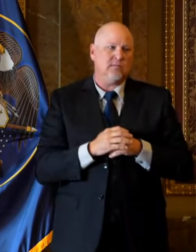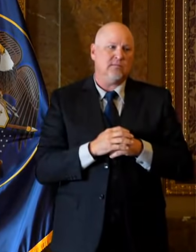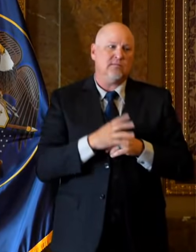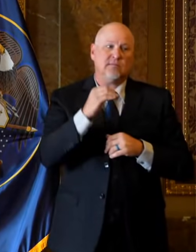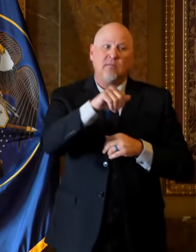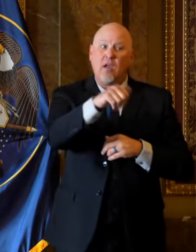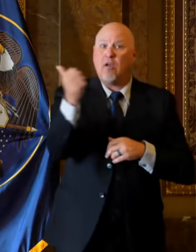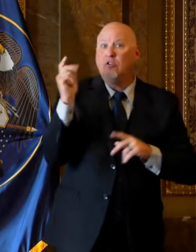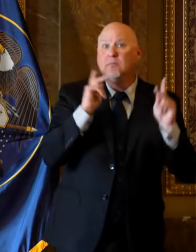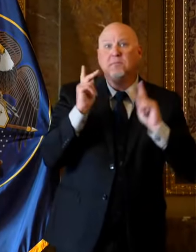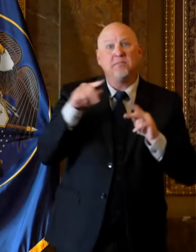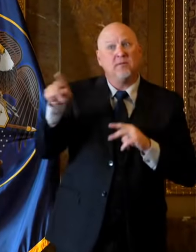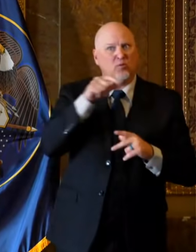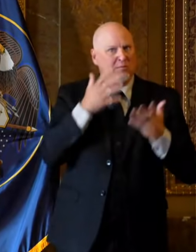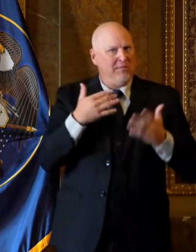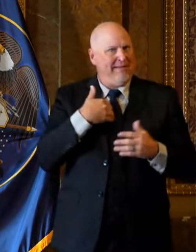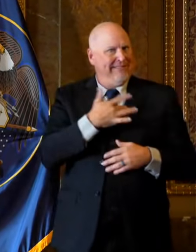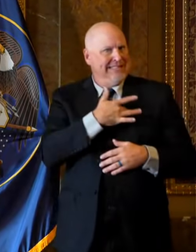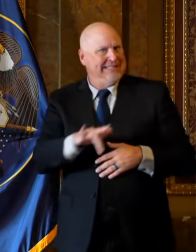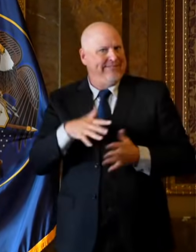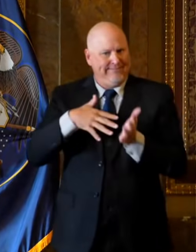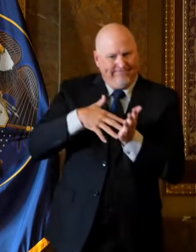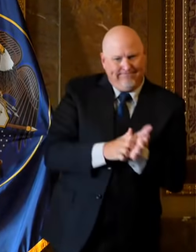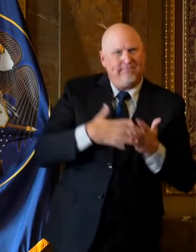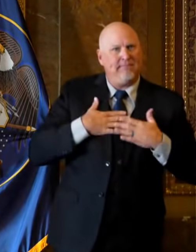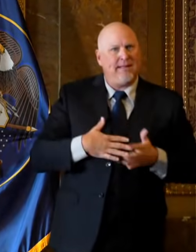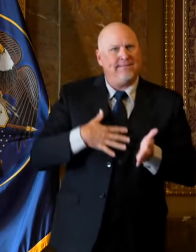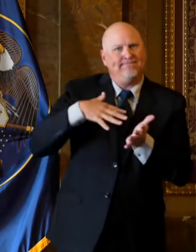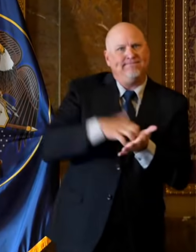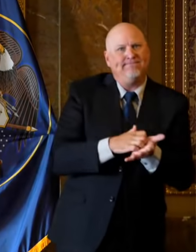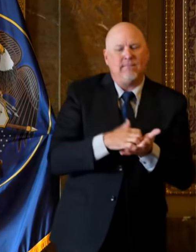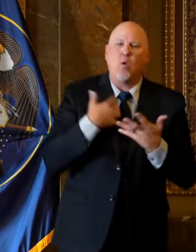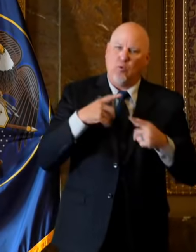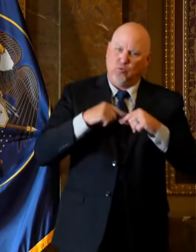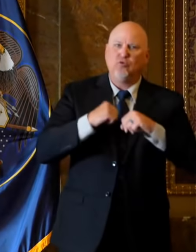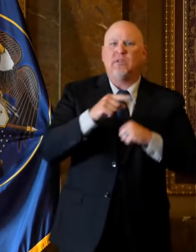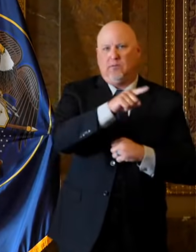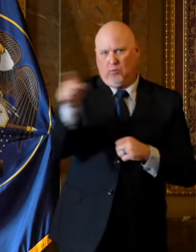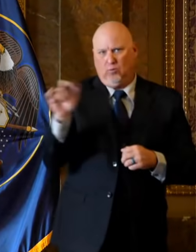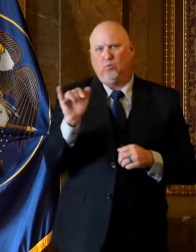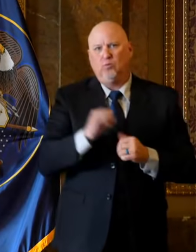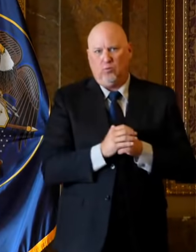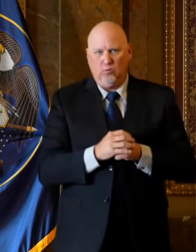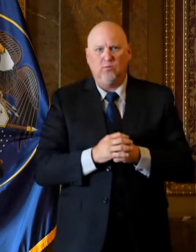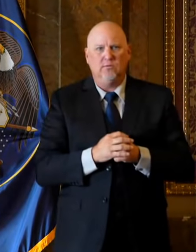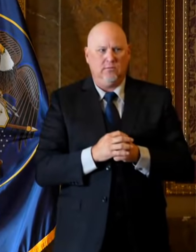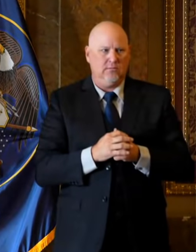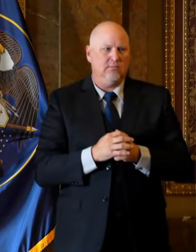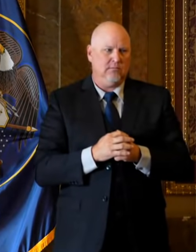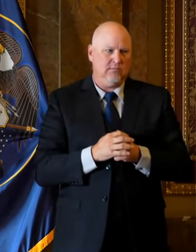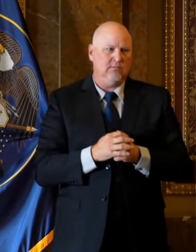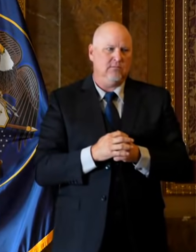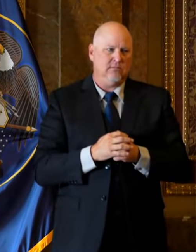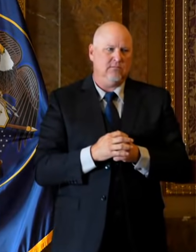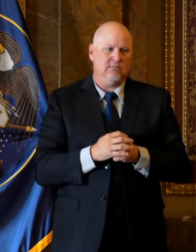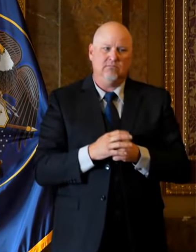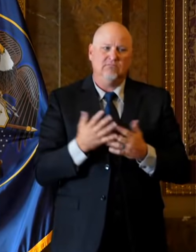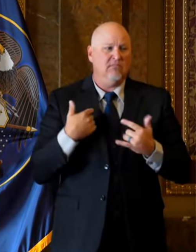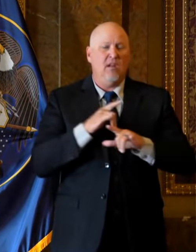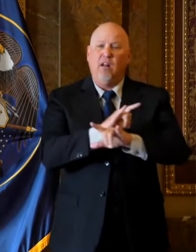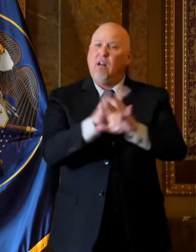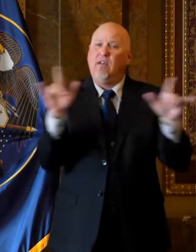or struggling, and even those who have chosen not to get a vaccine, because I love you and we need you